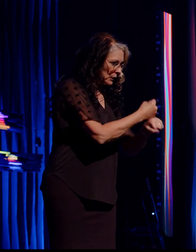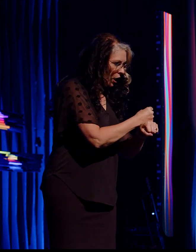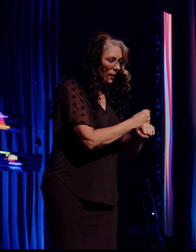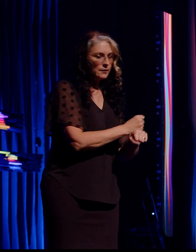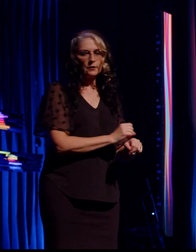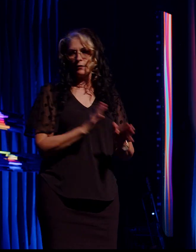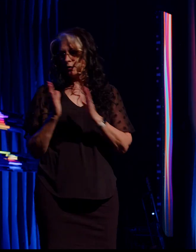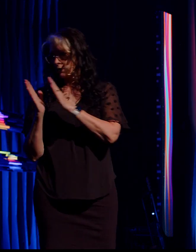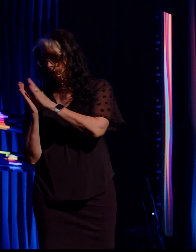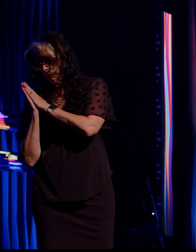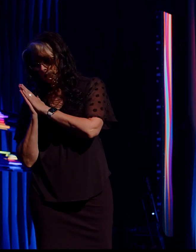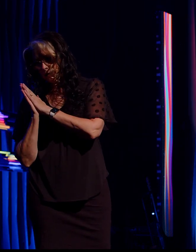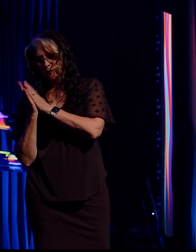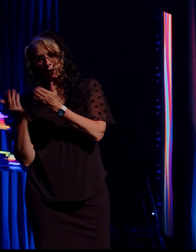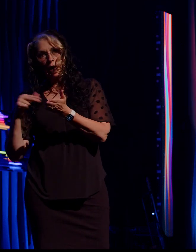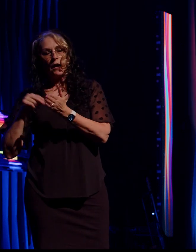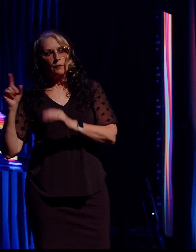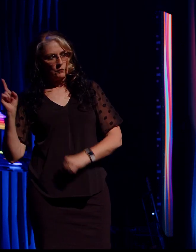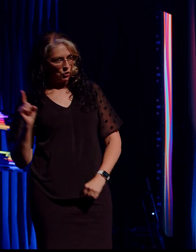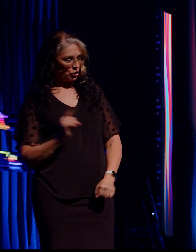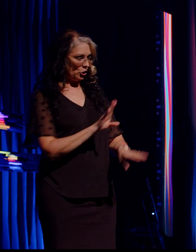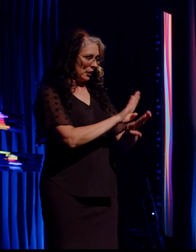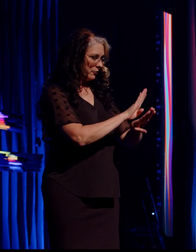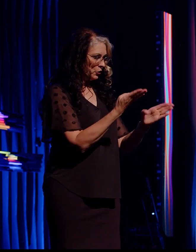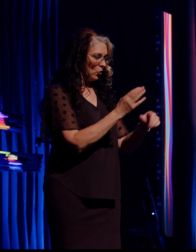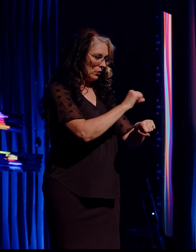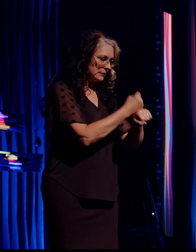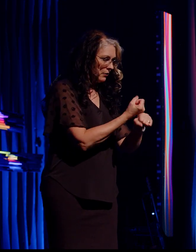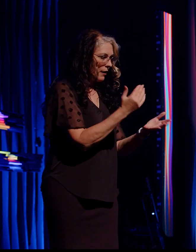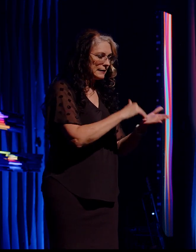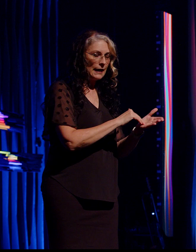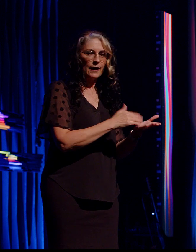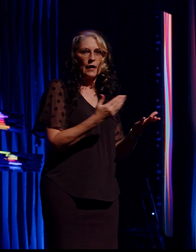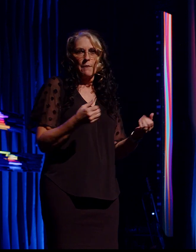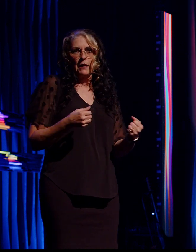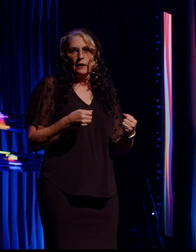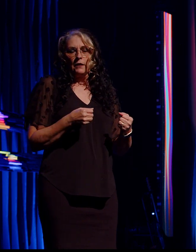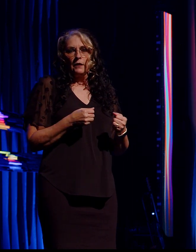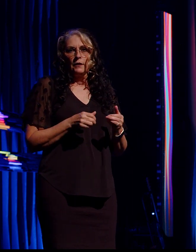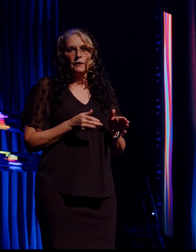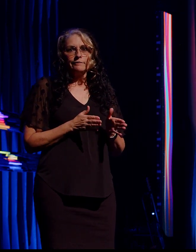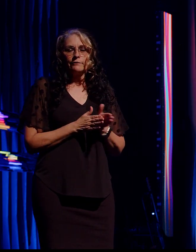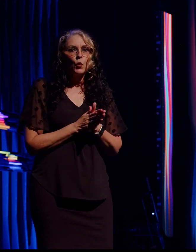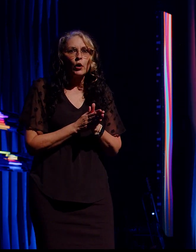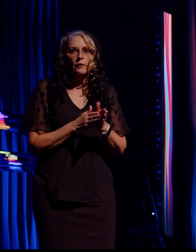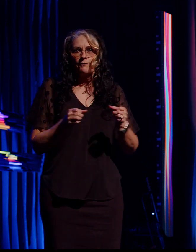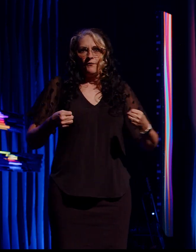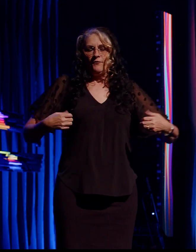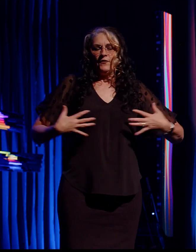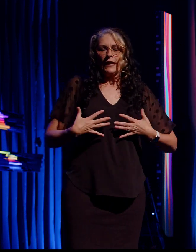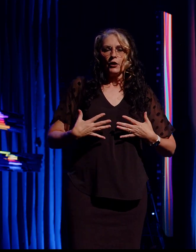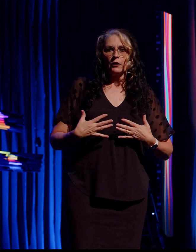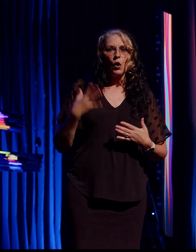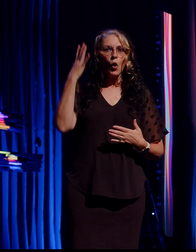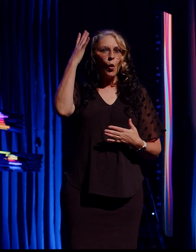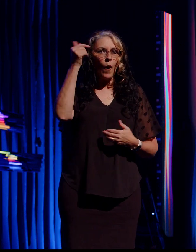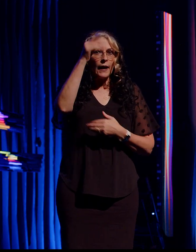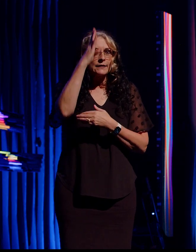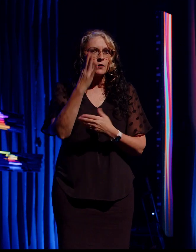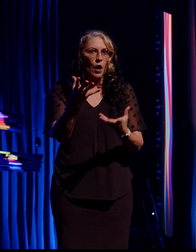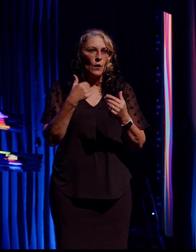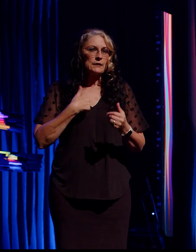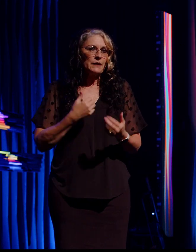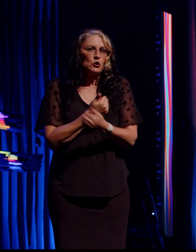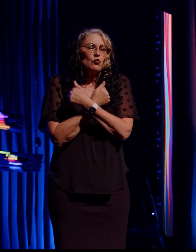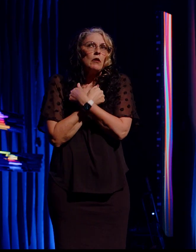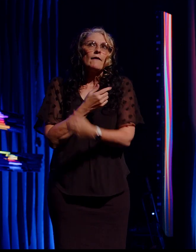driven by fear. People live in fear. But here's a question then. So why would a God who wants me to